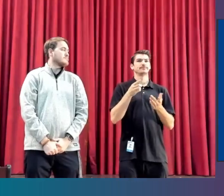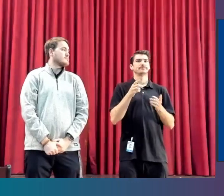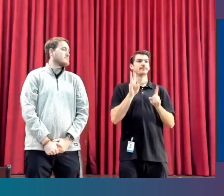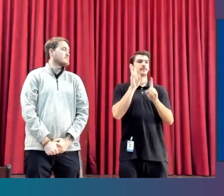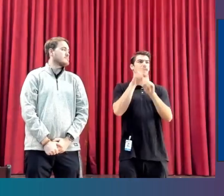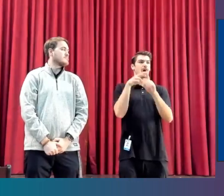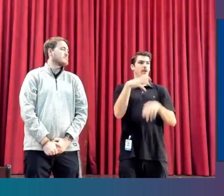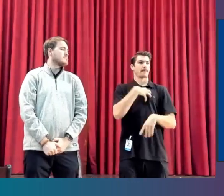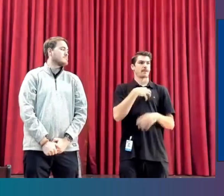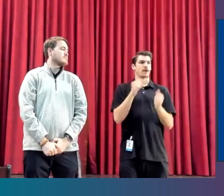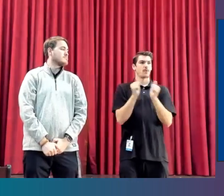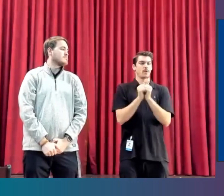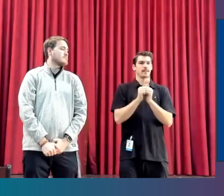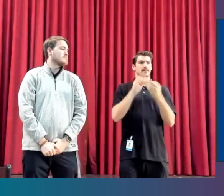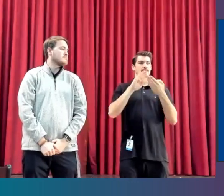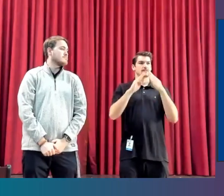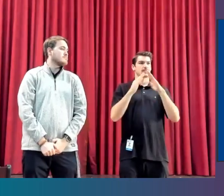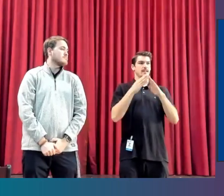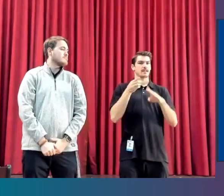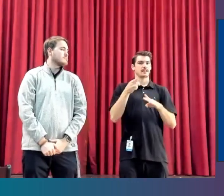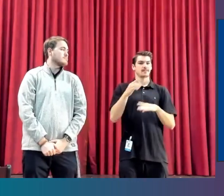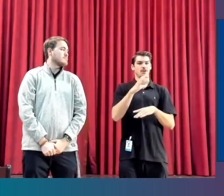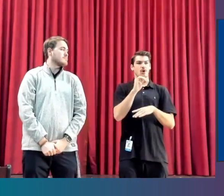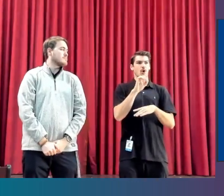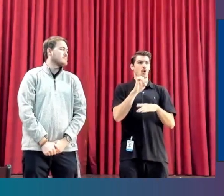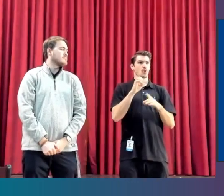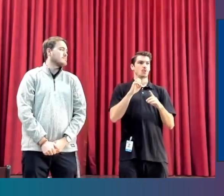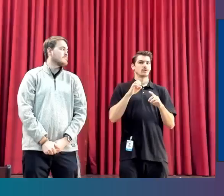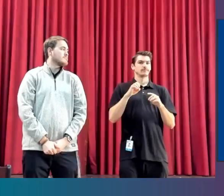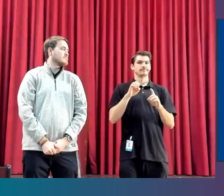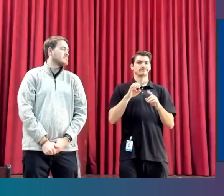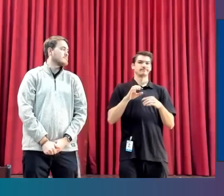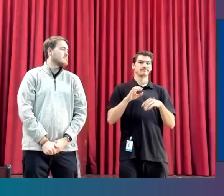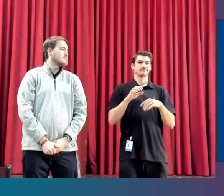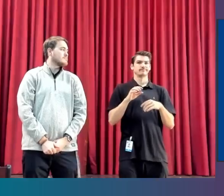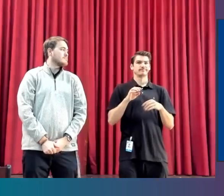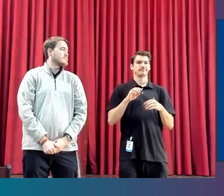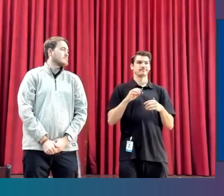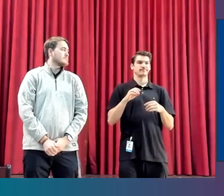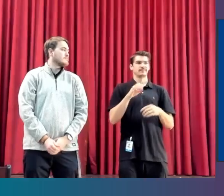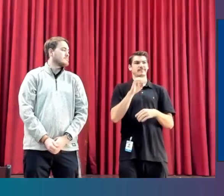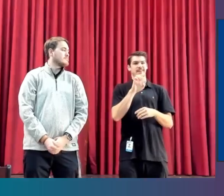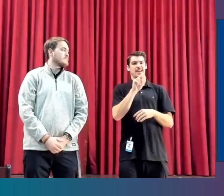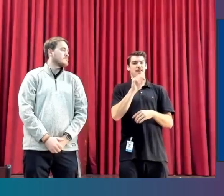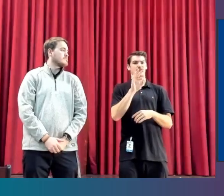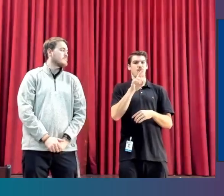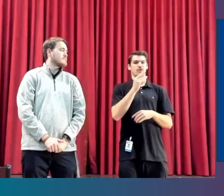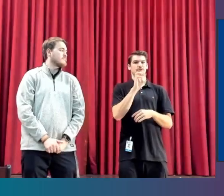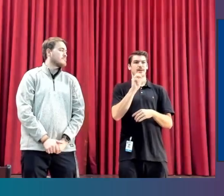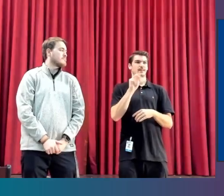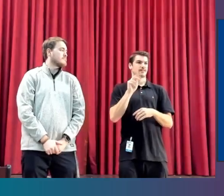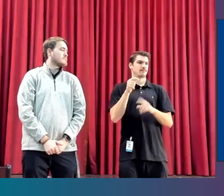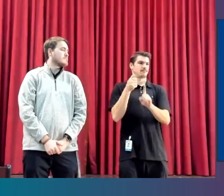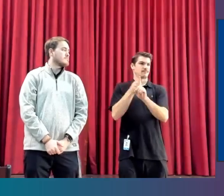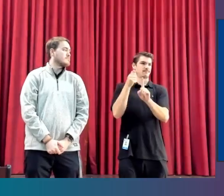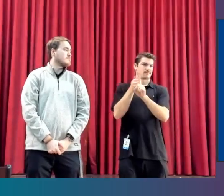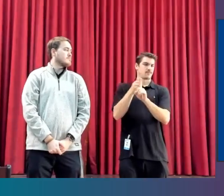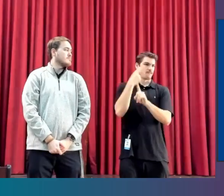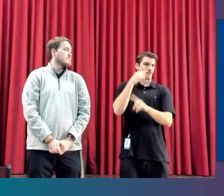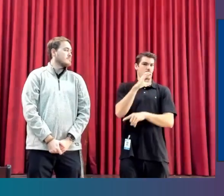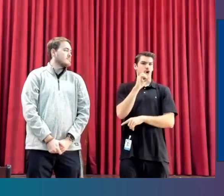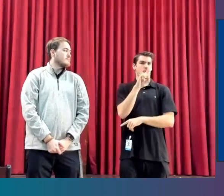complaint with the city's code enforcement department. So you have the right to make a complaint to the code enforcement